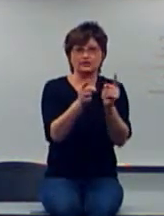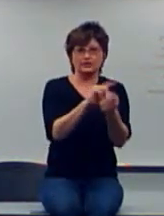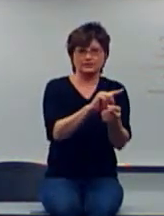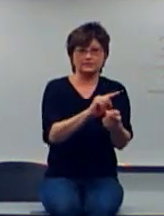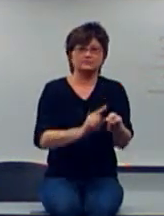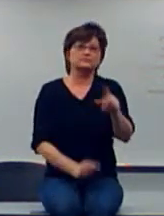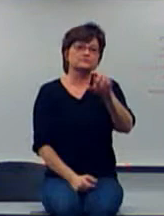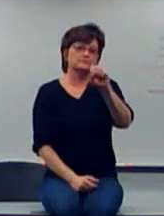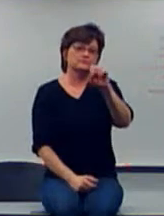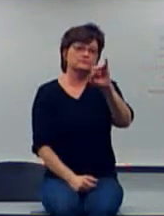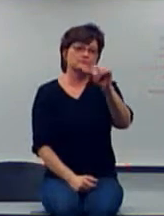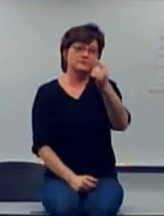The fourth part is